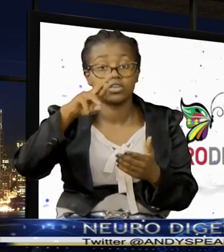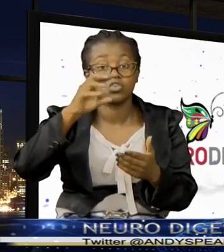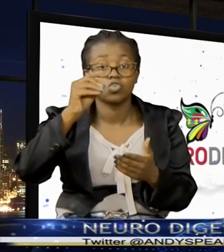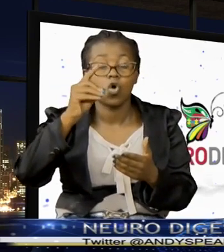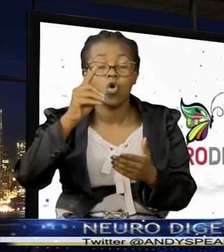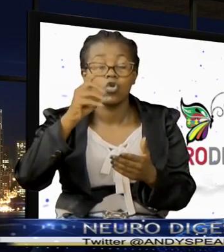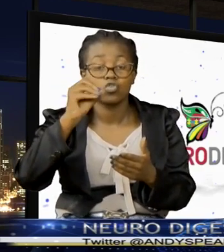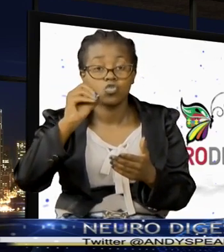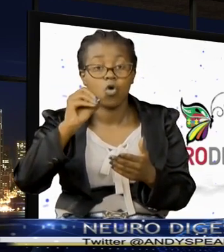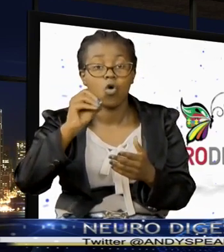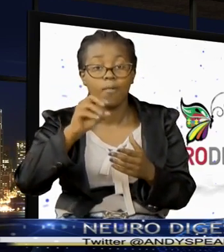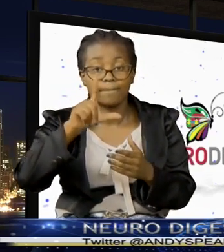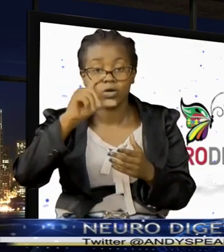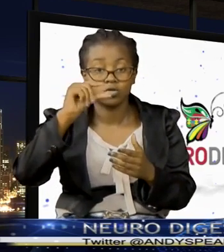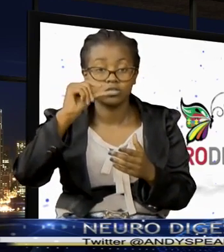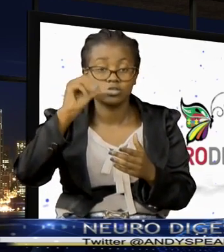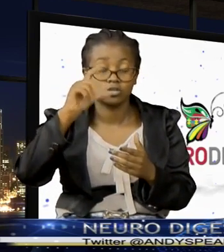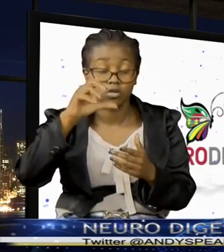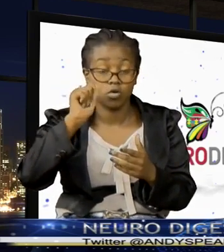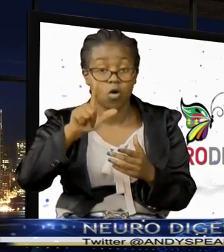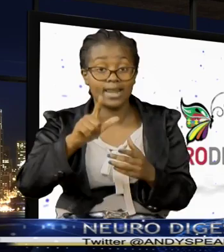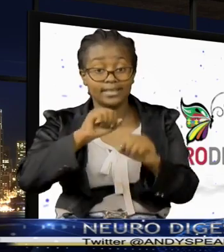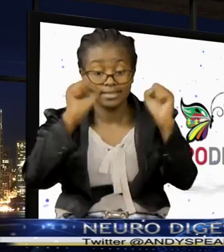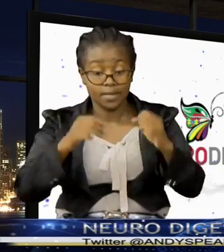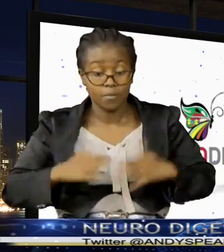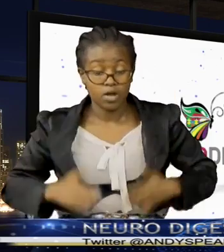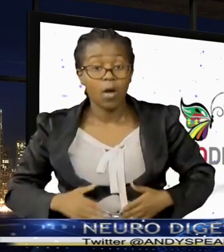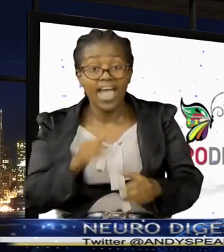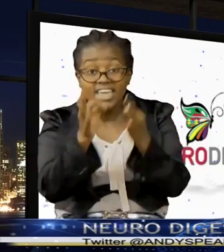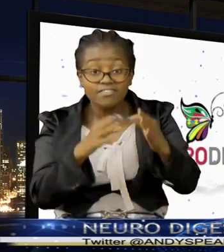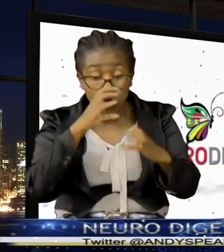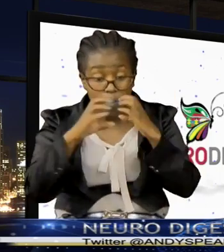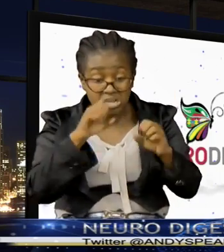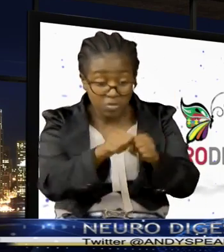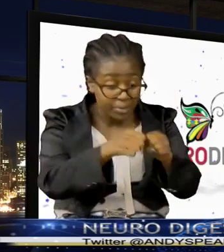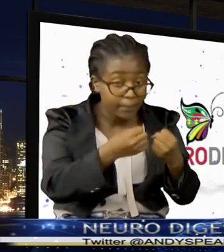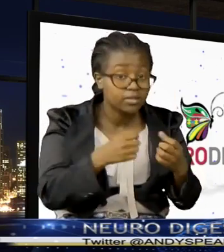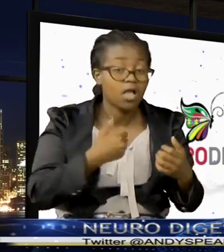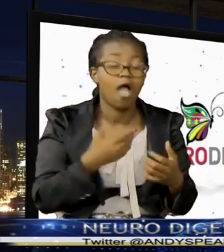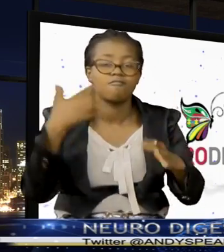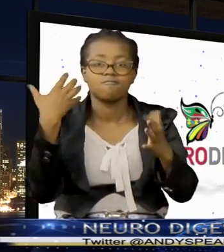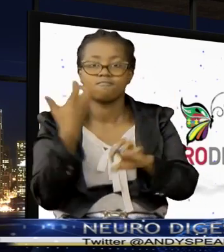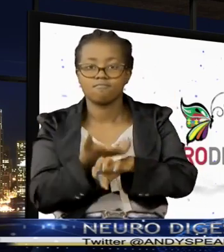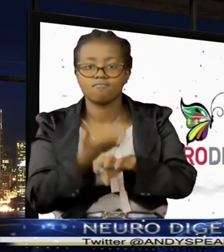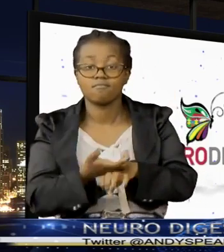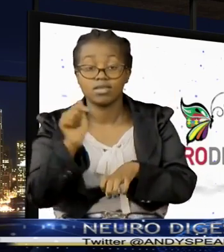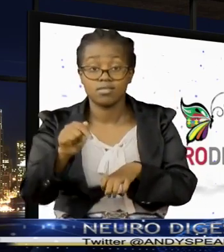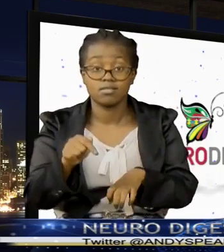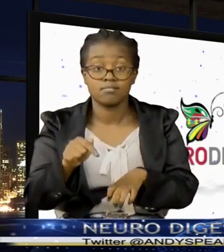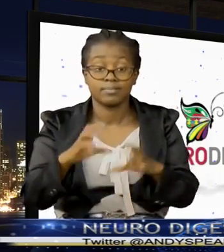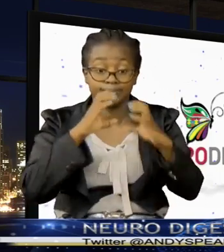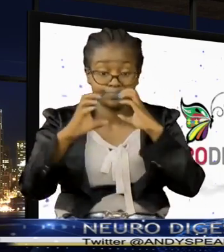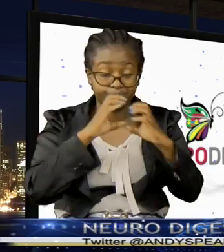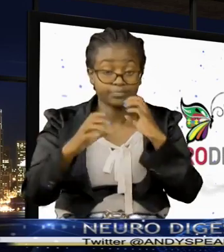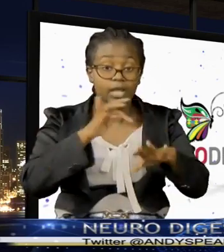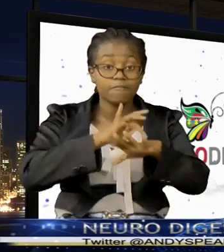neurological system in our body. So if the communication breakdown happens, that's why you find they have difficulty in this. Even the